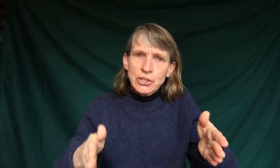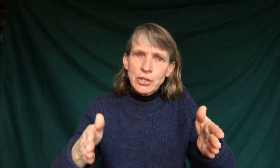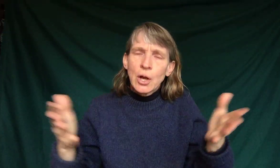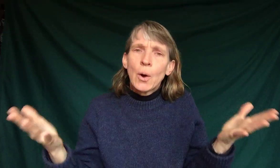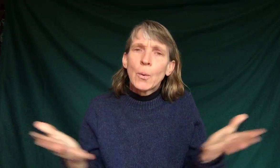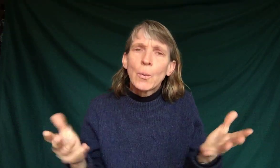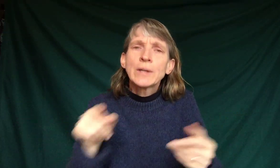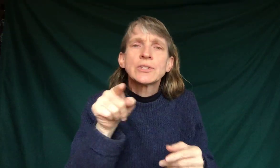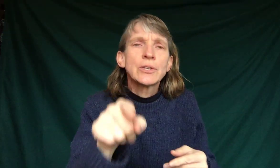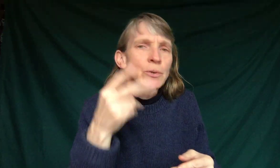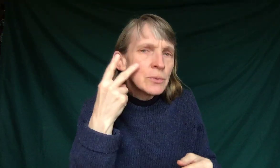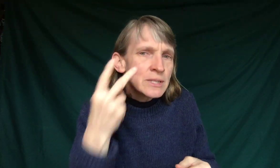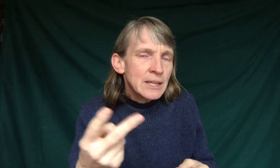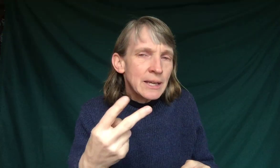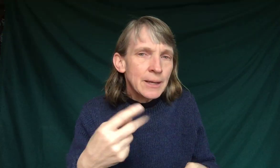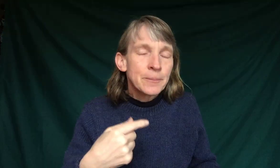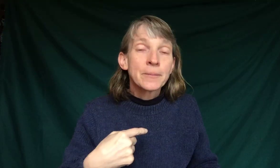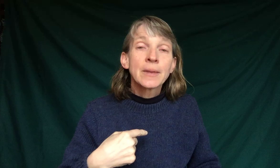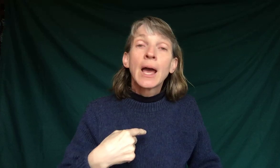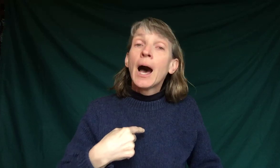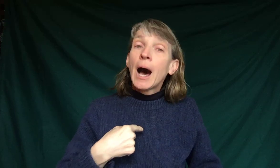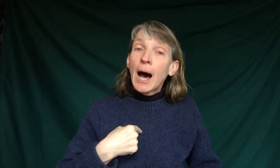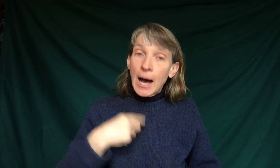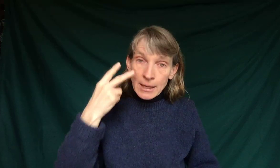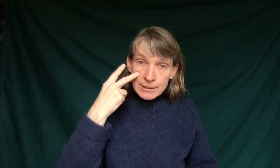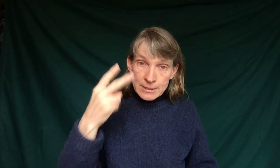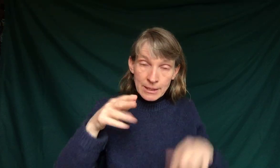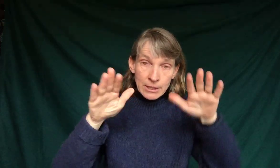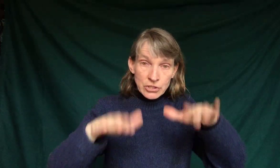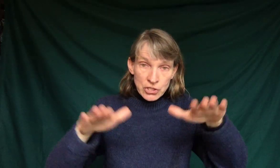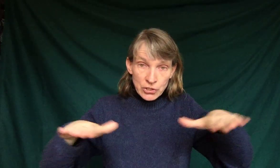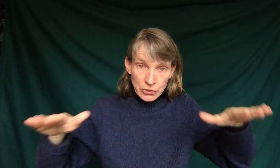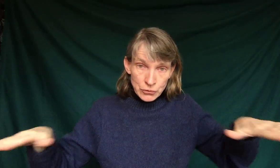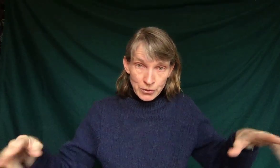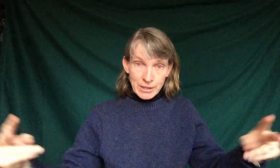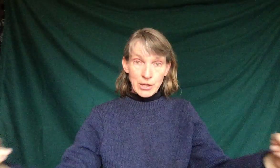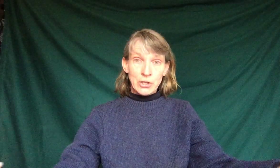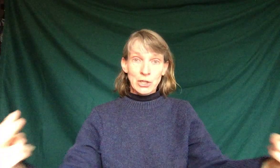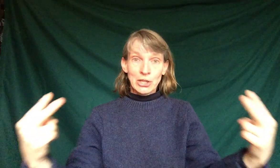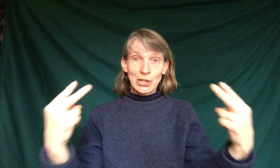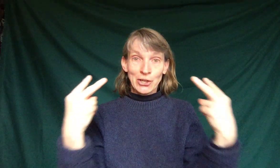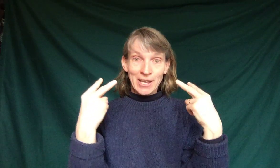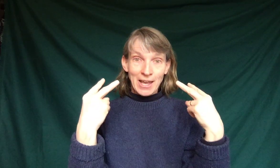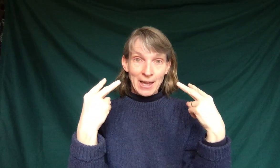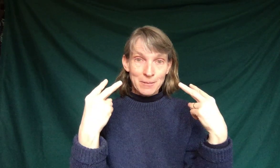Teacher, what do you see? I see children looking at